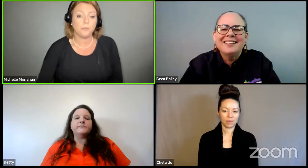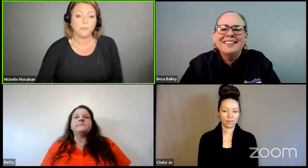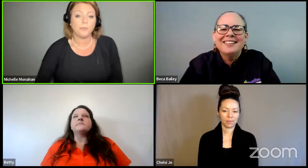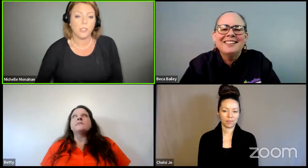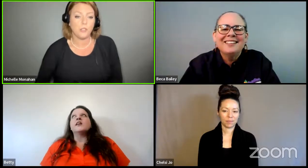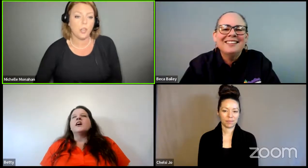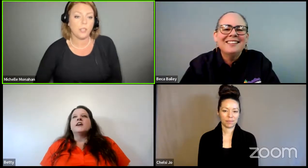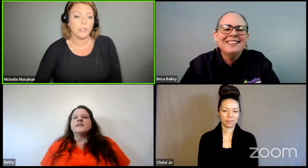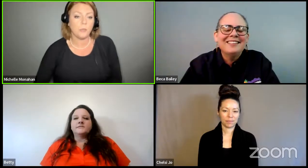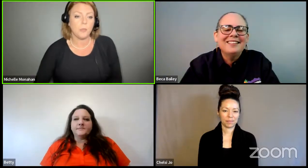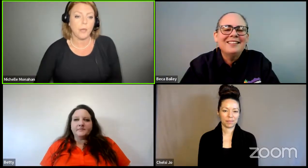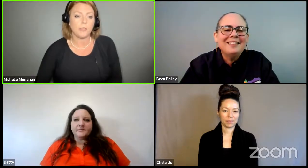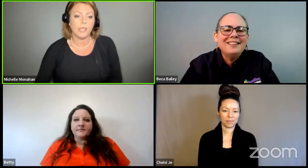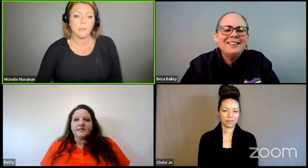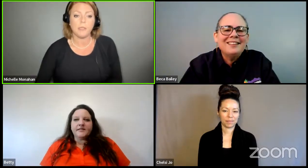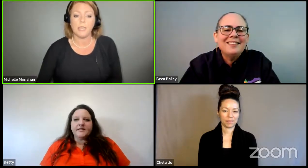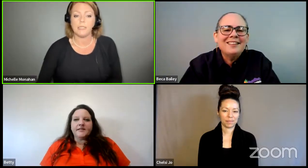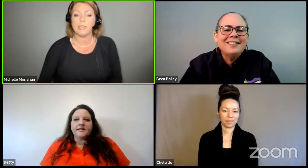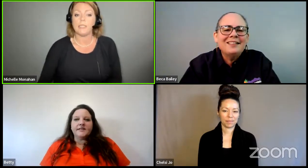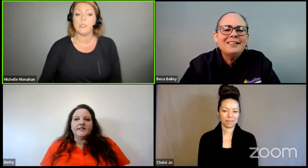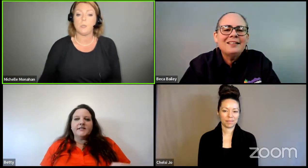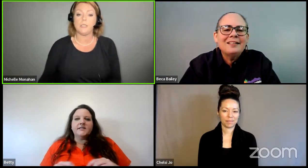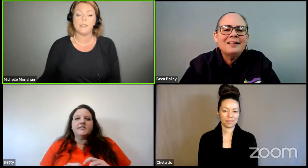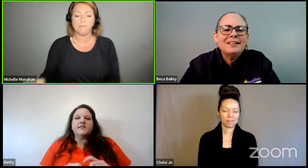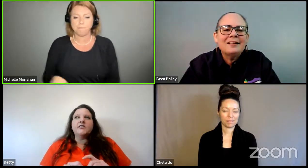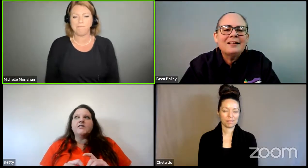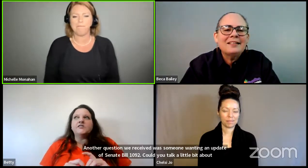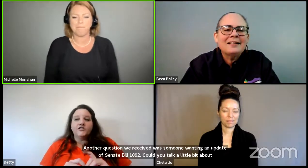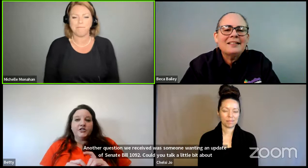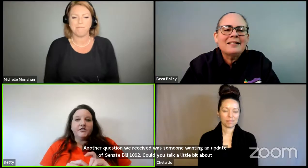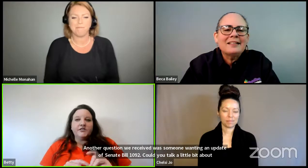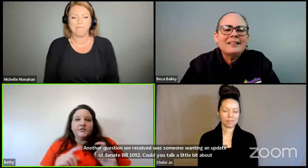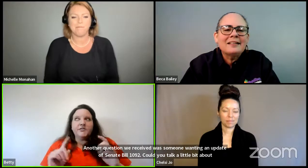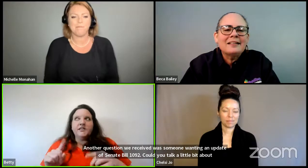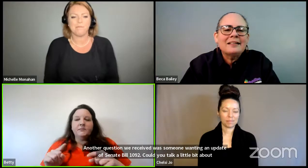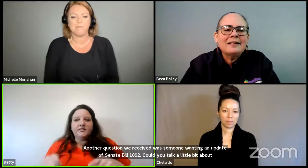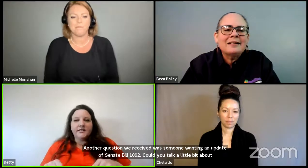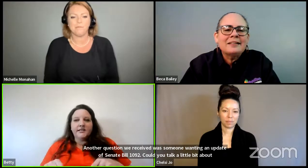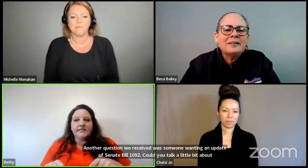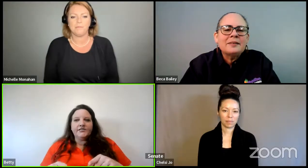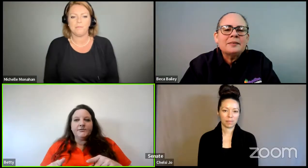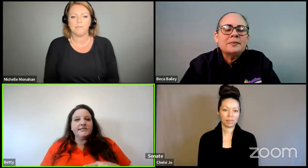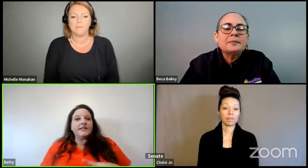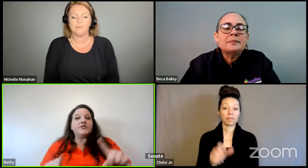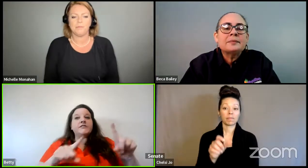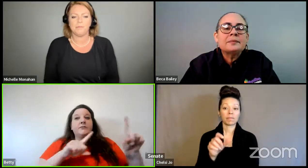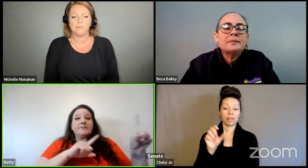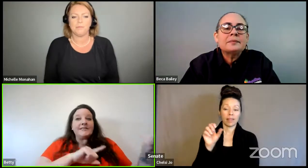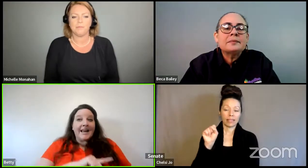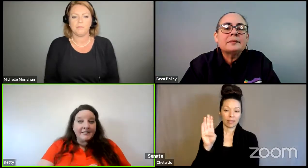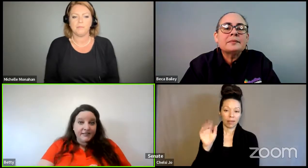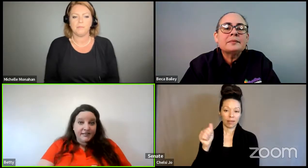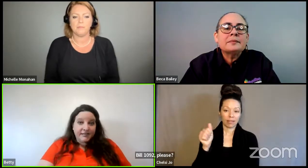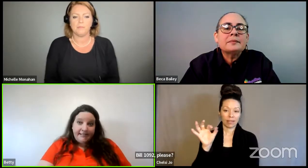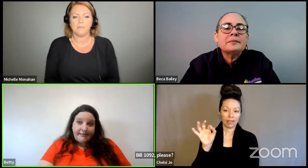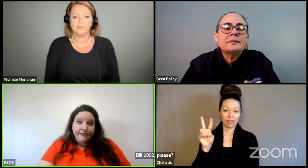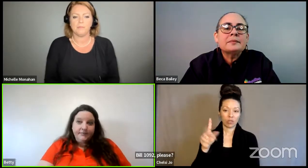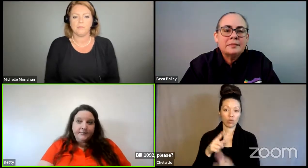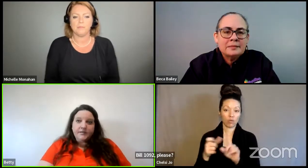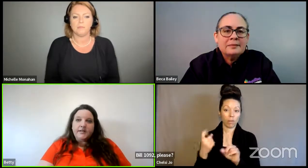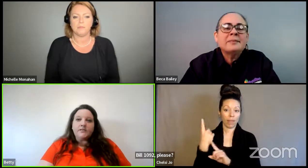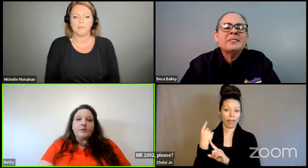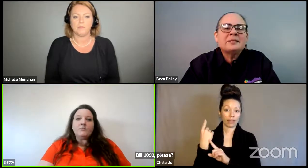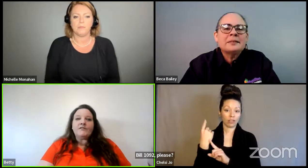1092. Could you talk a little bit about Senate Bill 1092, please? Sure. So Senate Bill 1092 was actually from last